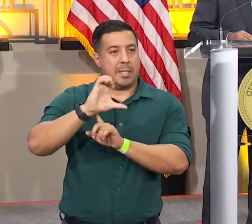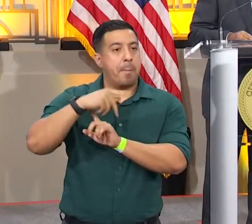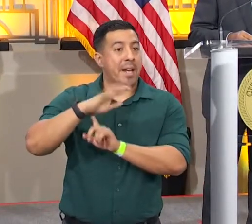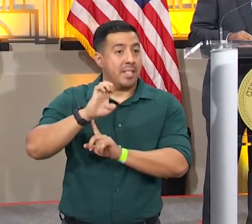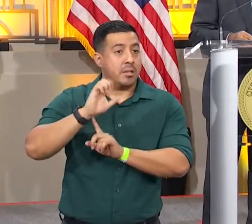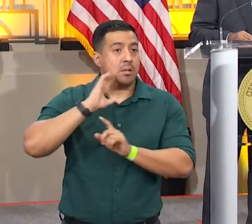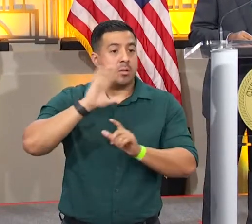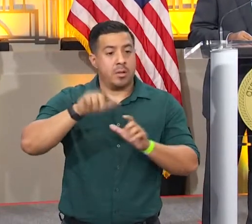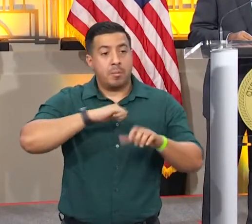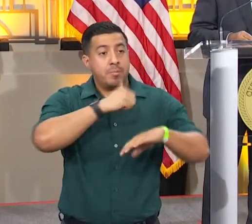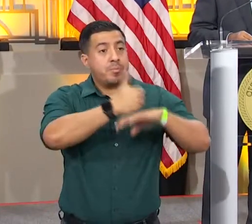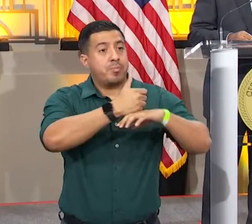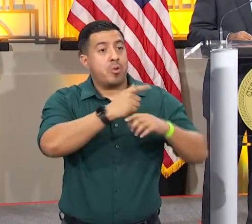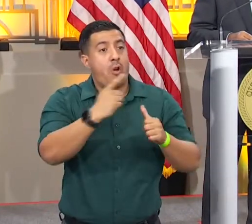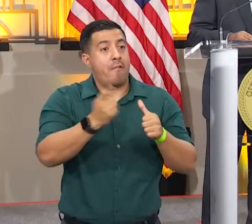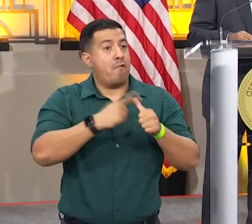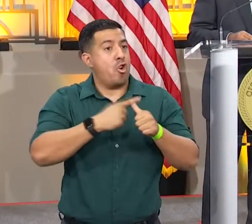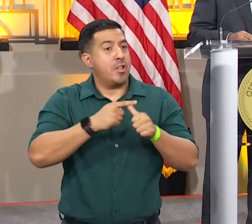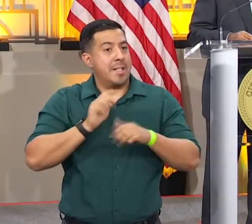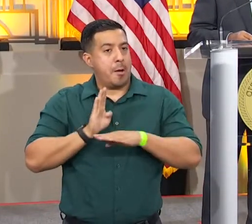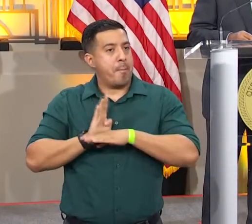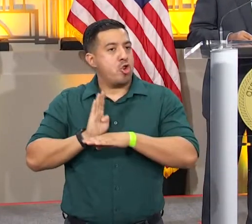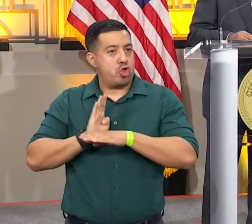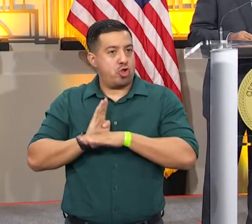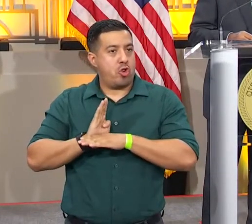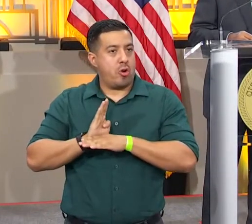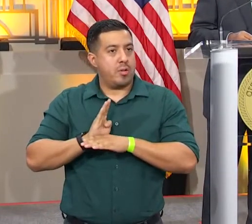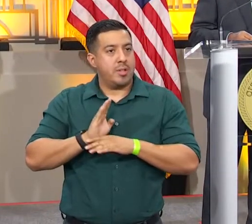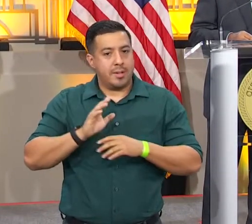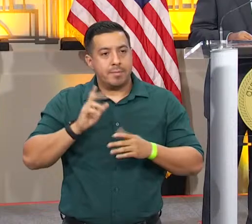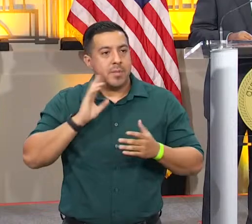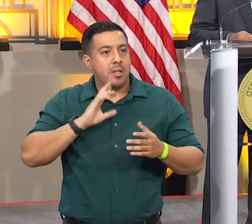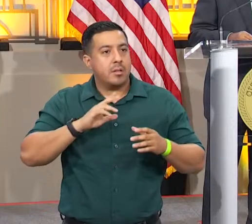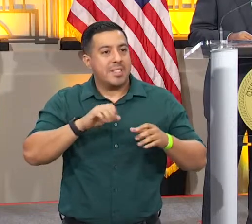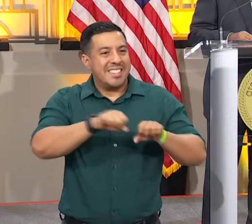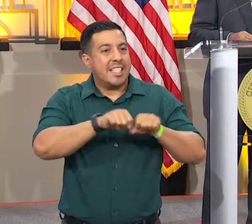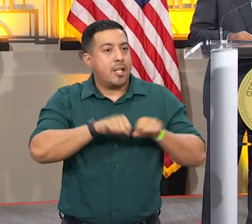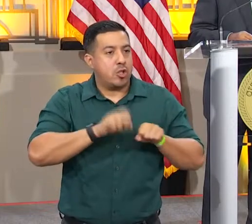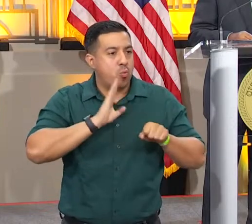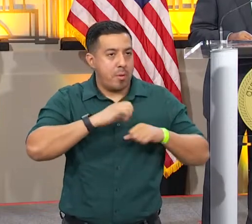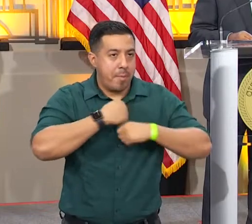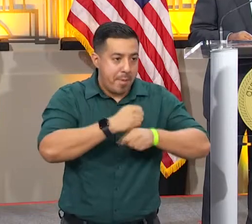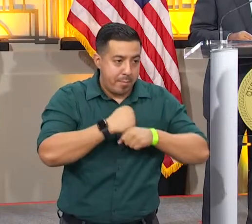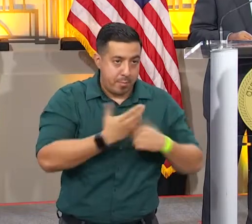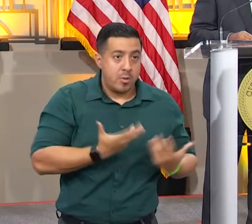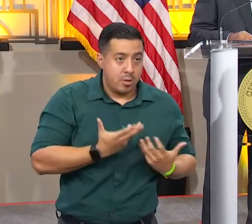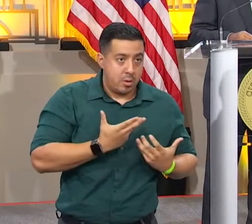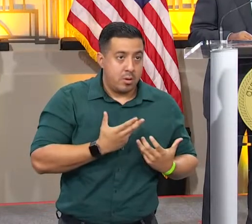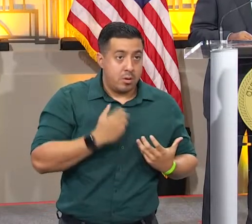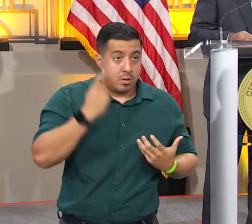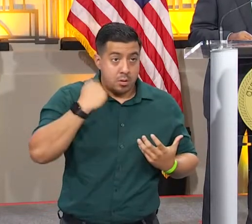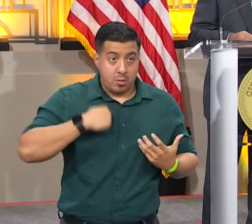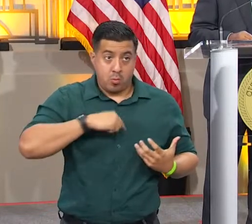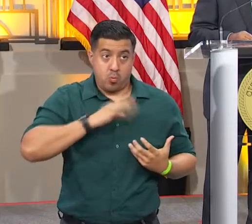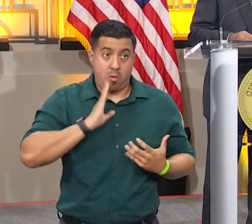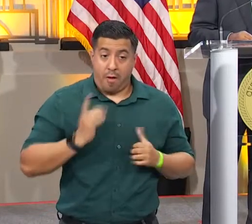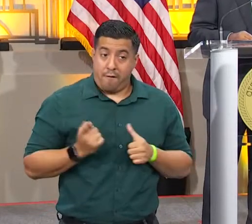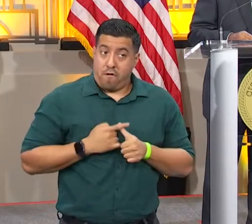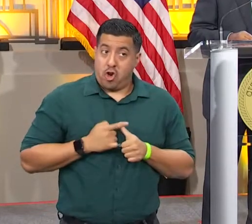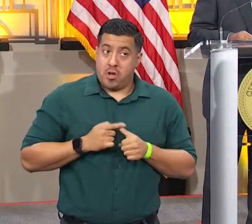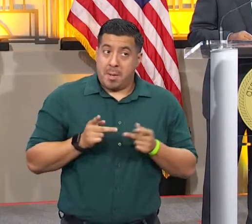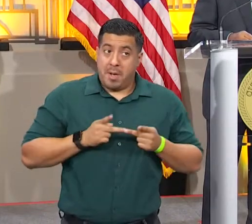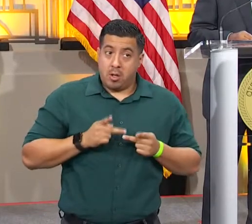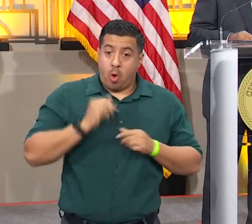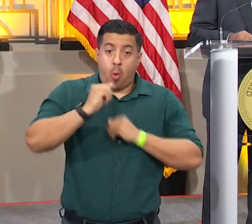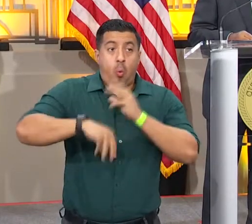place where the world's first commercial space station will be built. And let me underscore that, will be the first place where